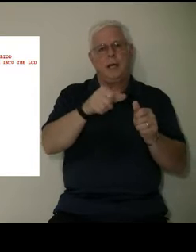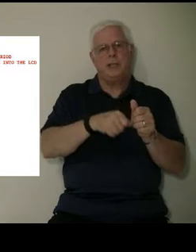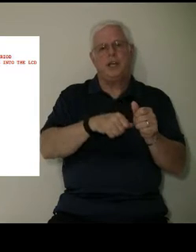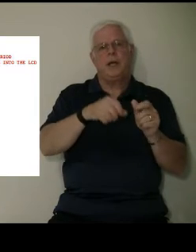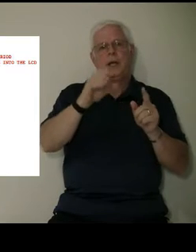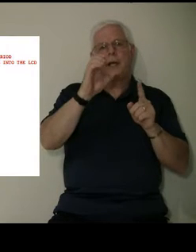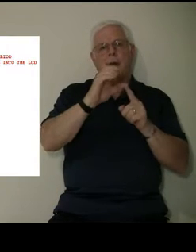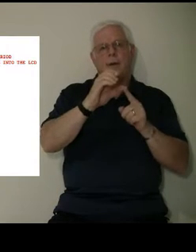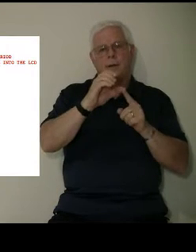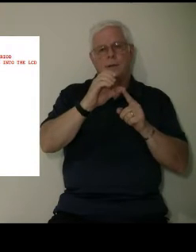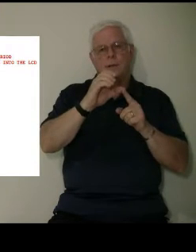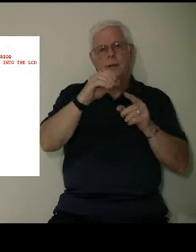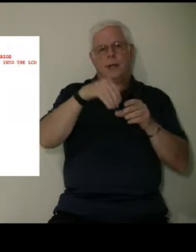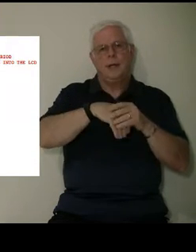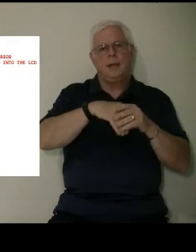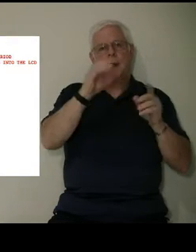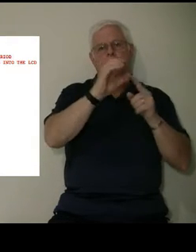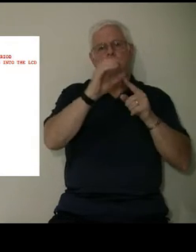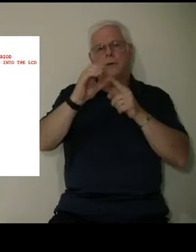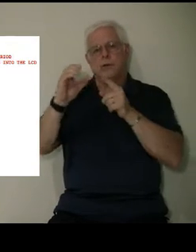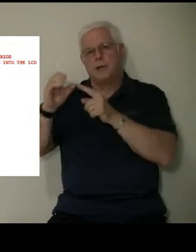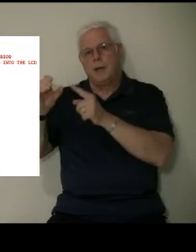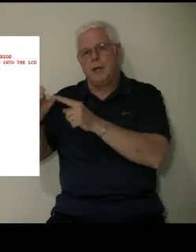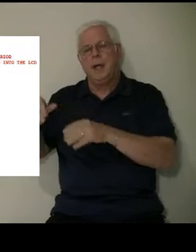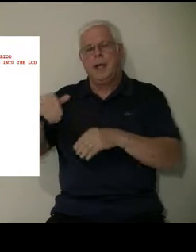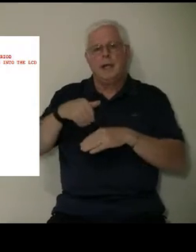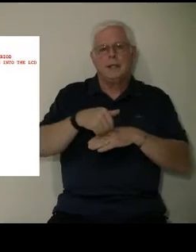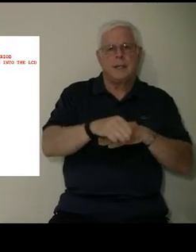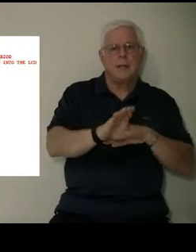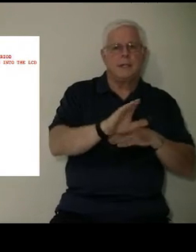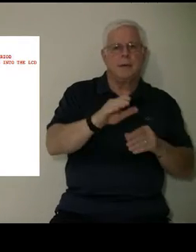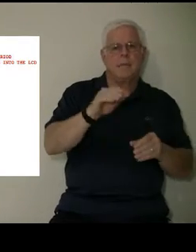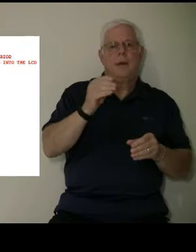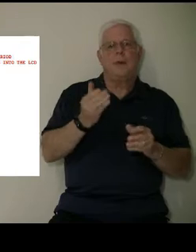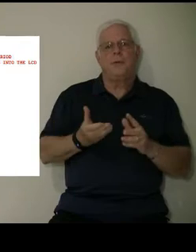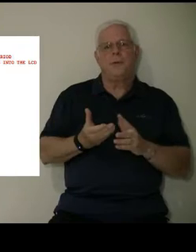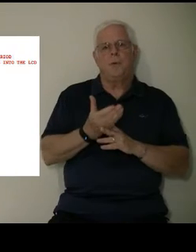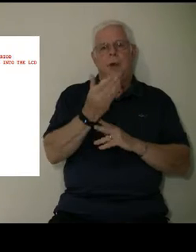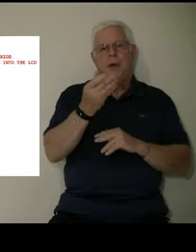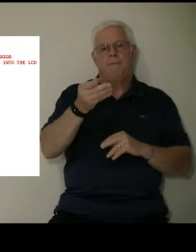each character in the character string and sends them through a